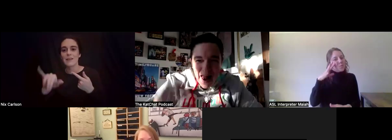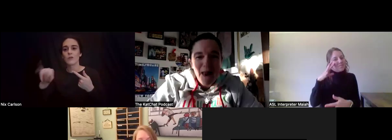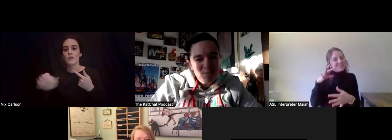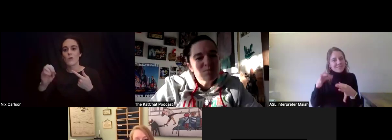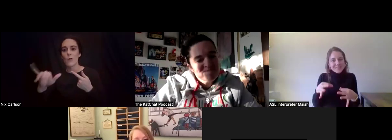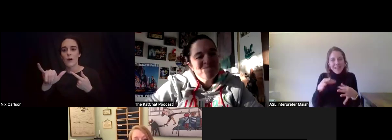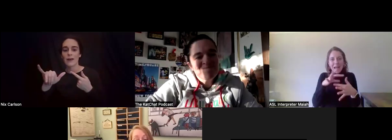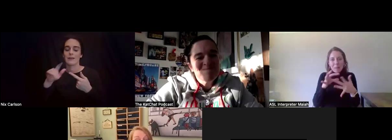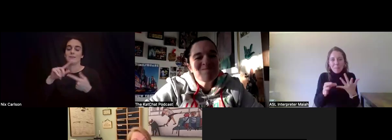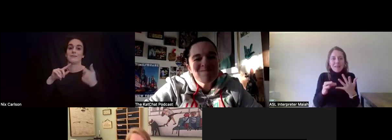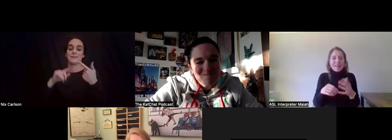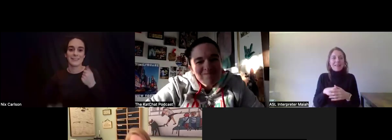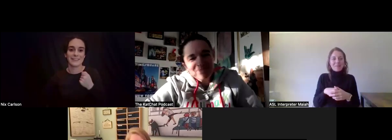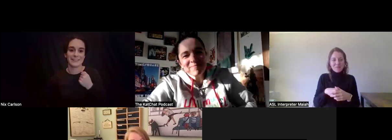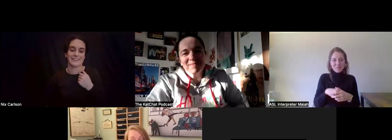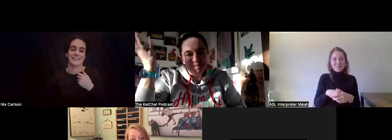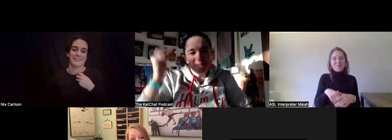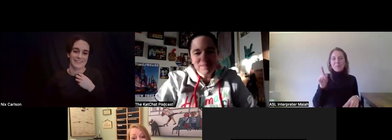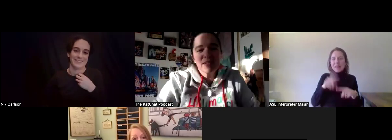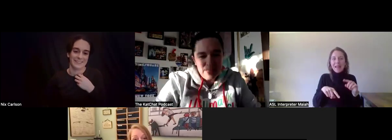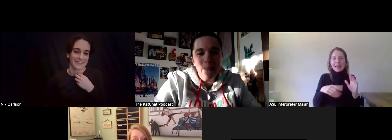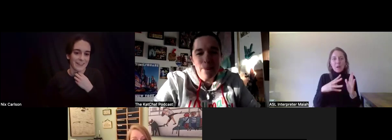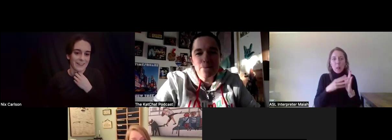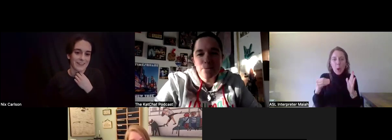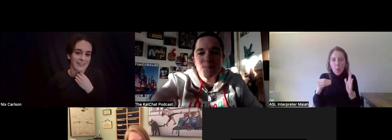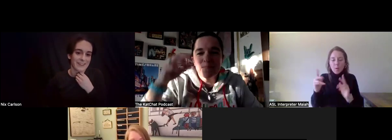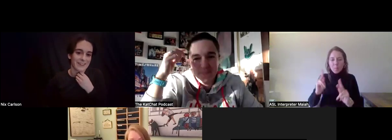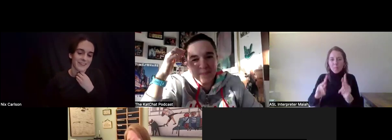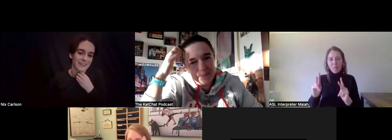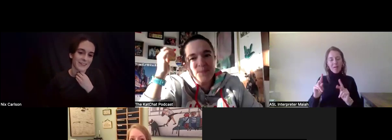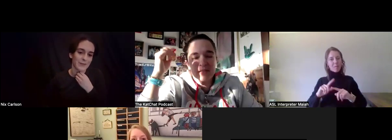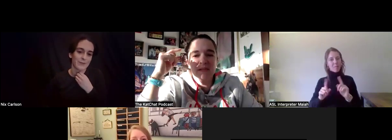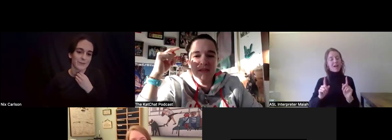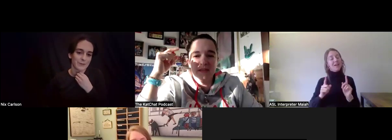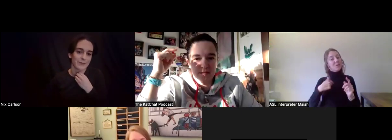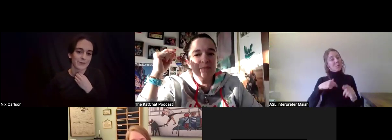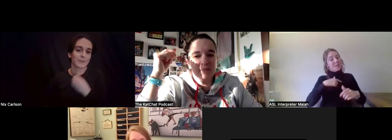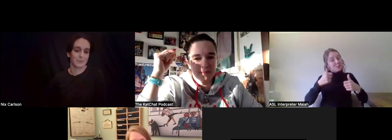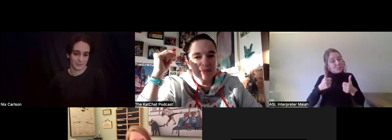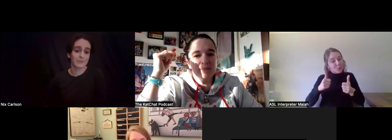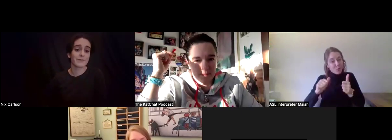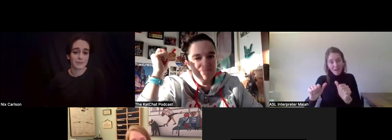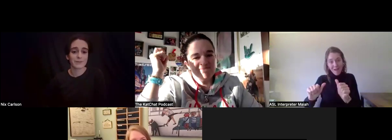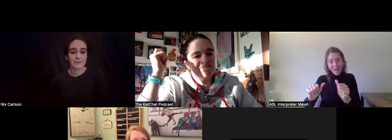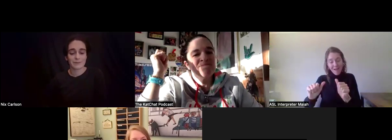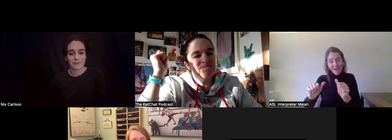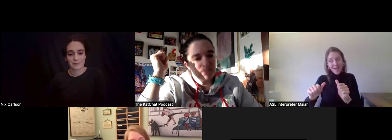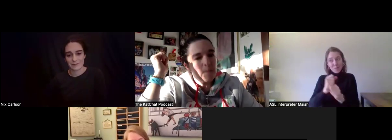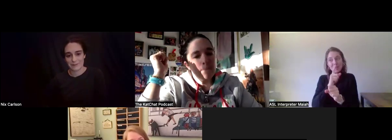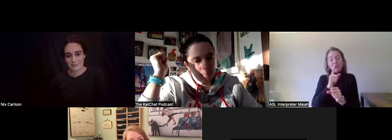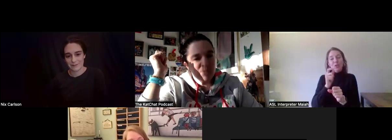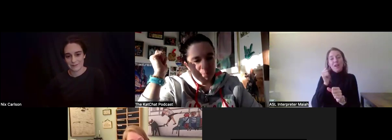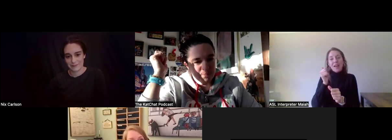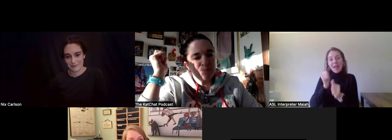people, right? So, however, we do make a concerted effort to make sure that every weekend, has